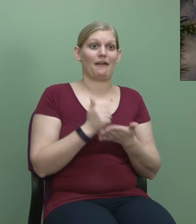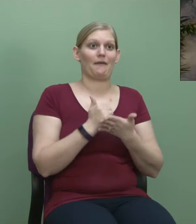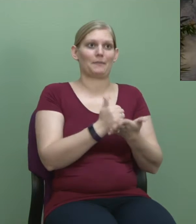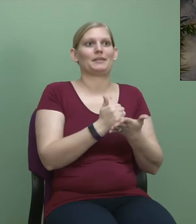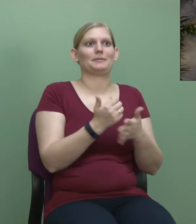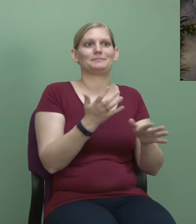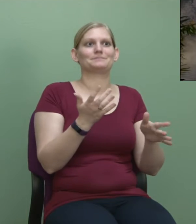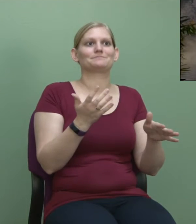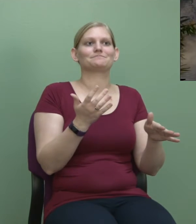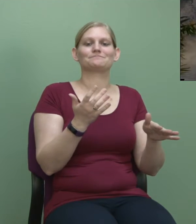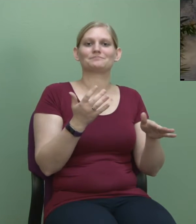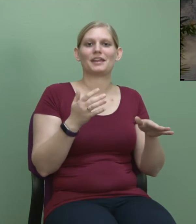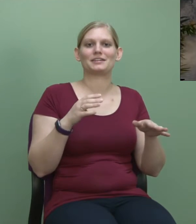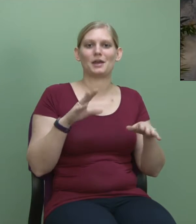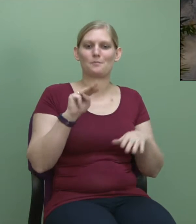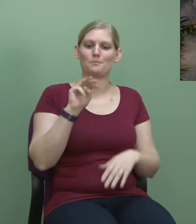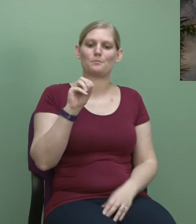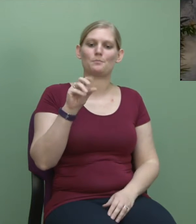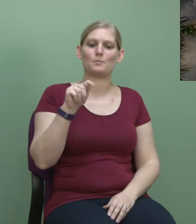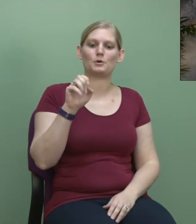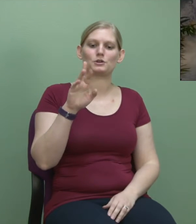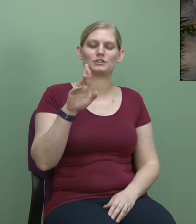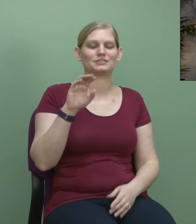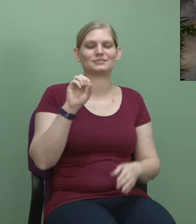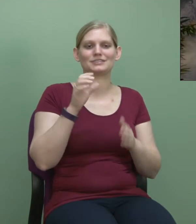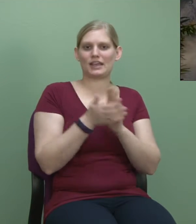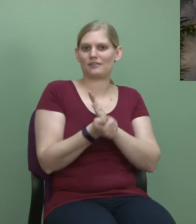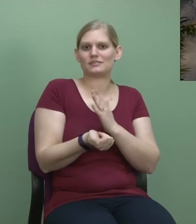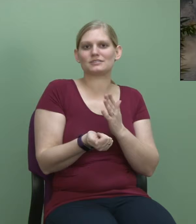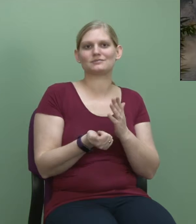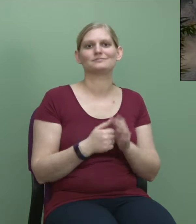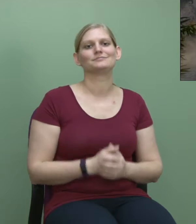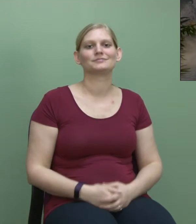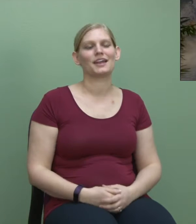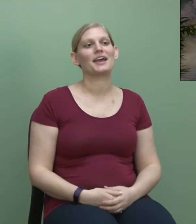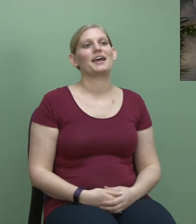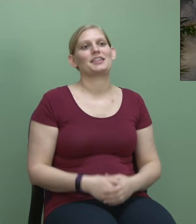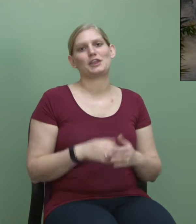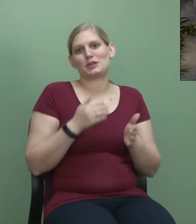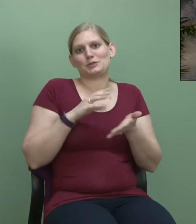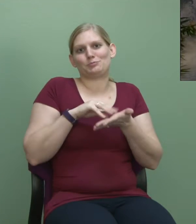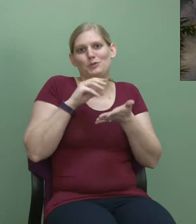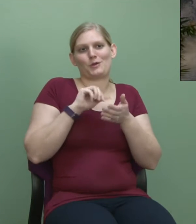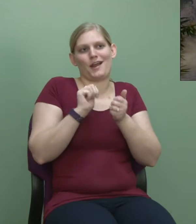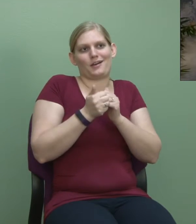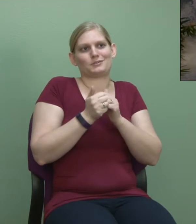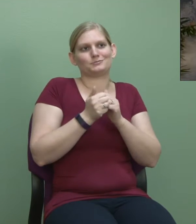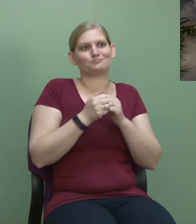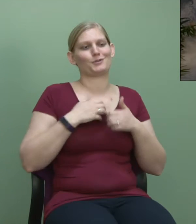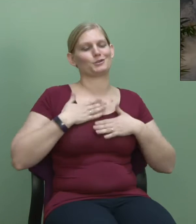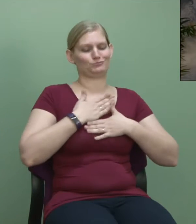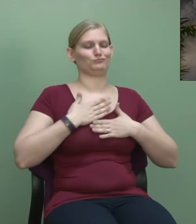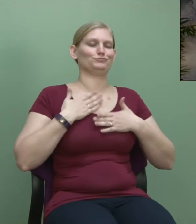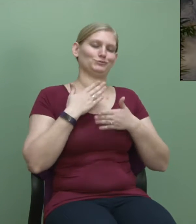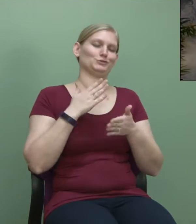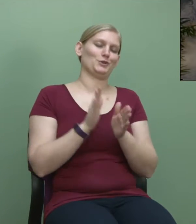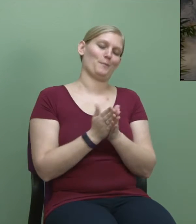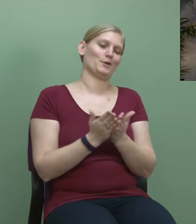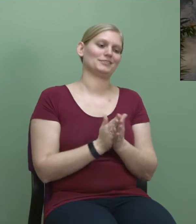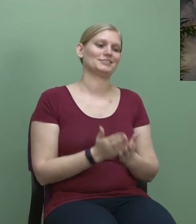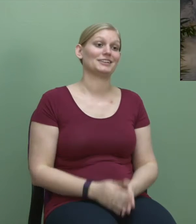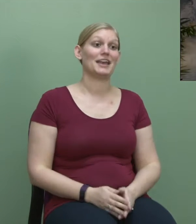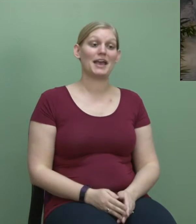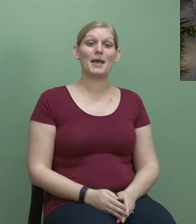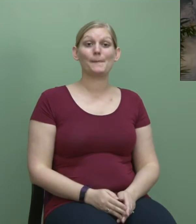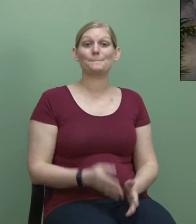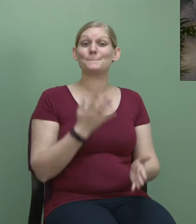then enjoy books. The paintings or illustrations in the